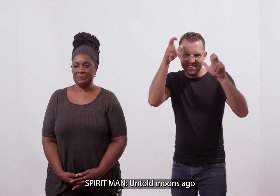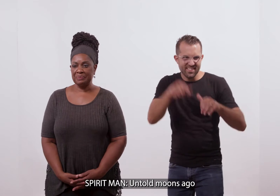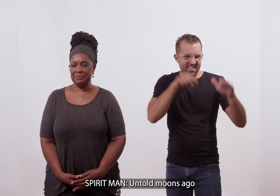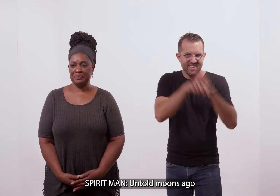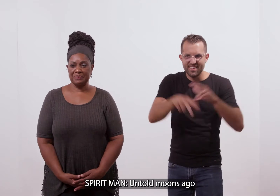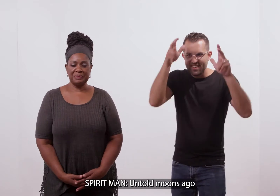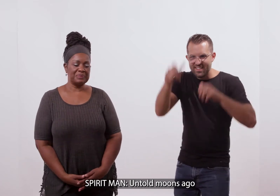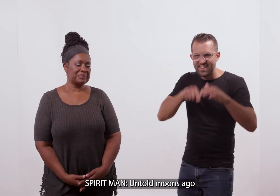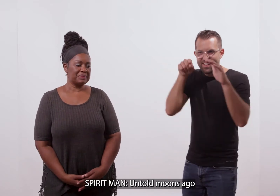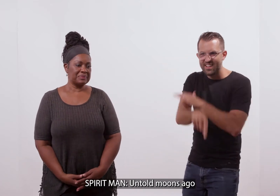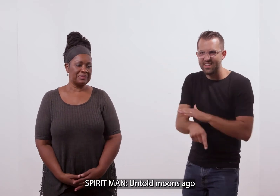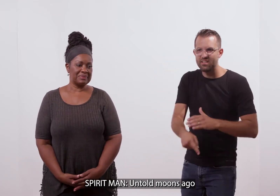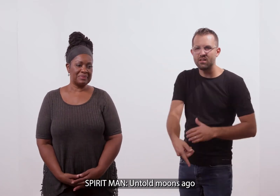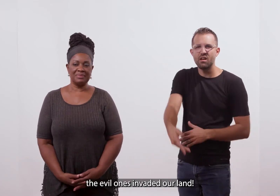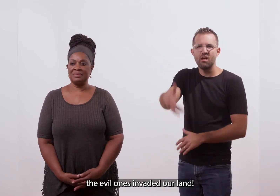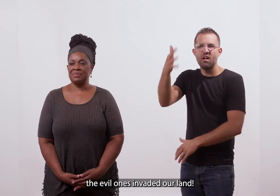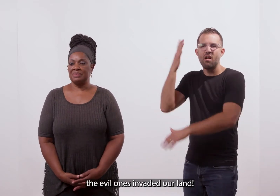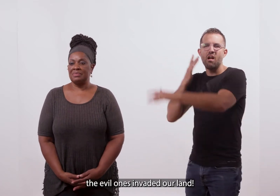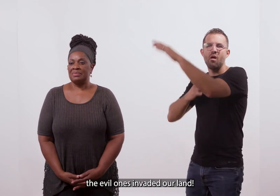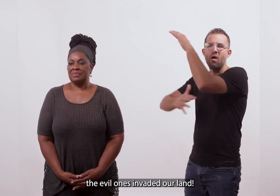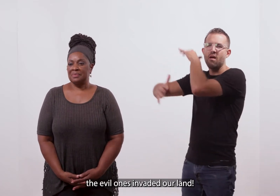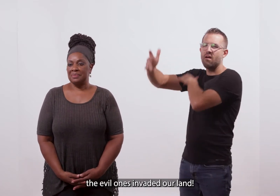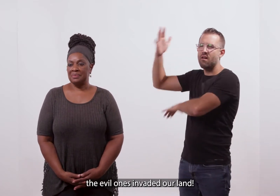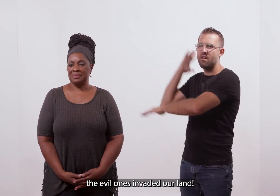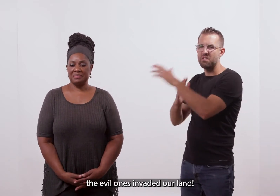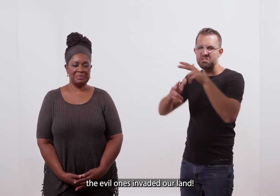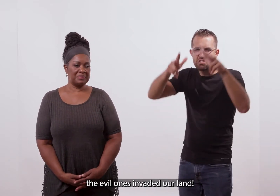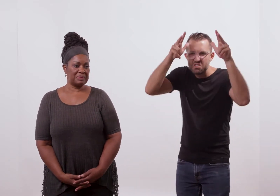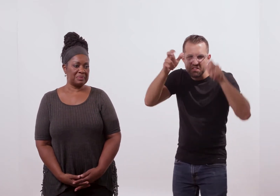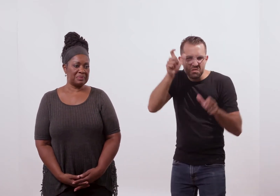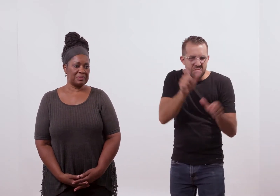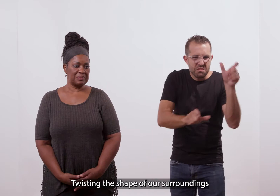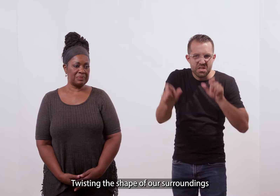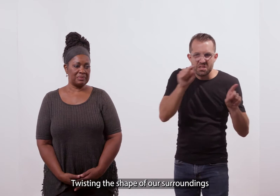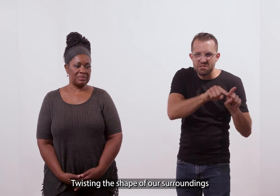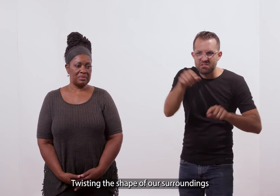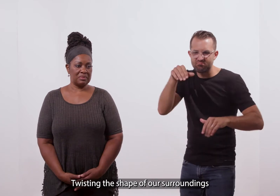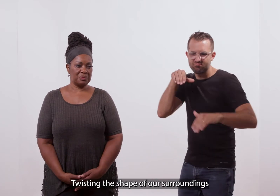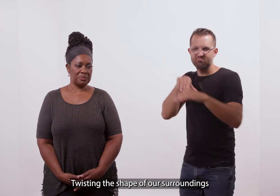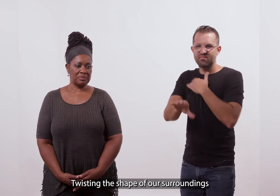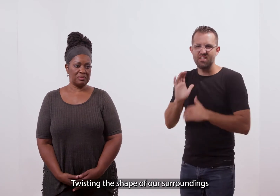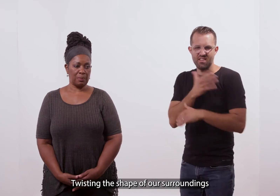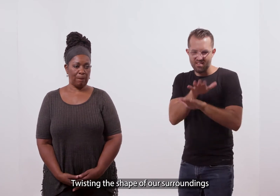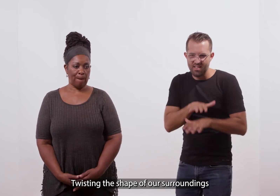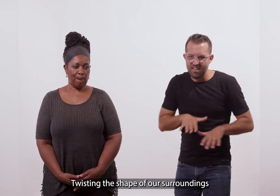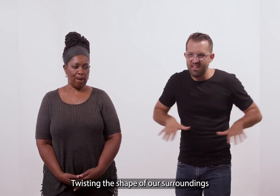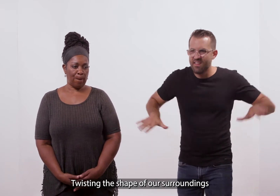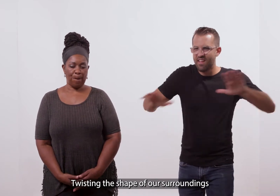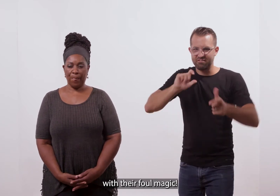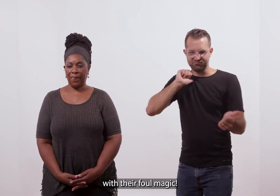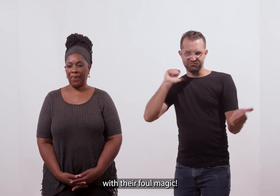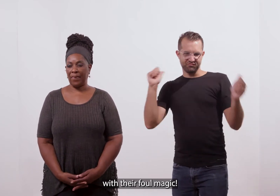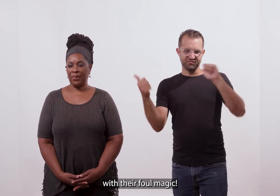Untold moons ago, the evil ones invaded our land, twisting the shape of our surroundings